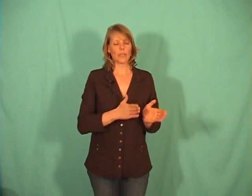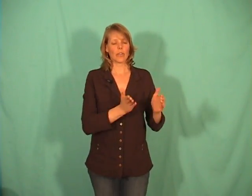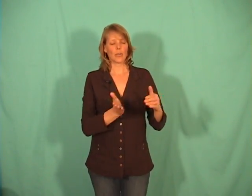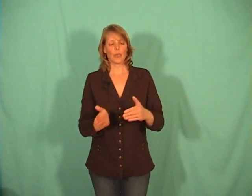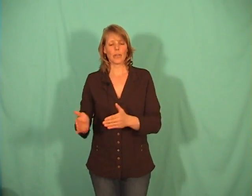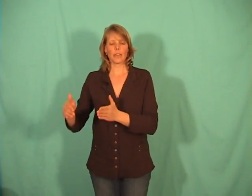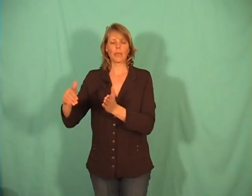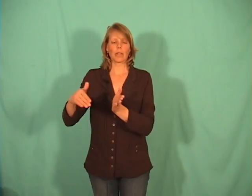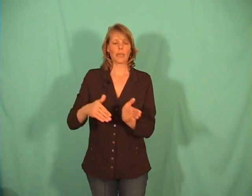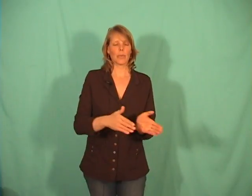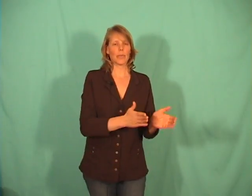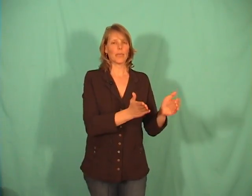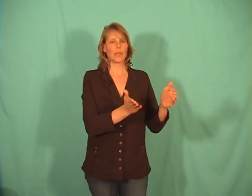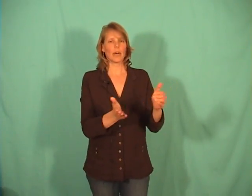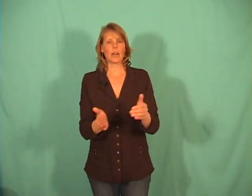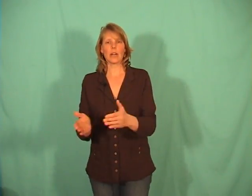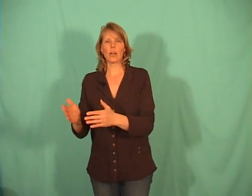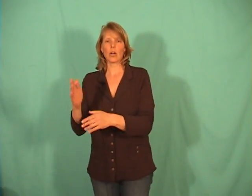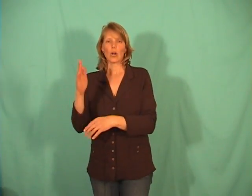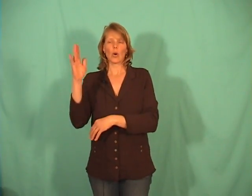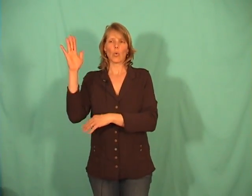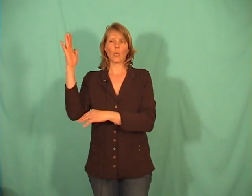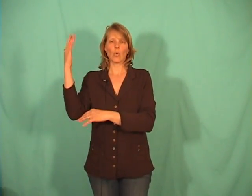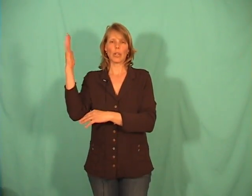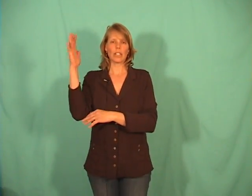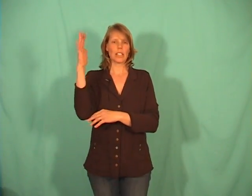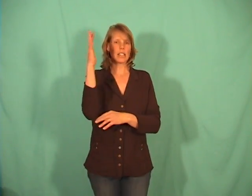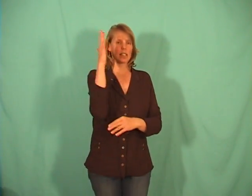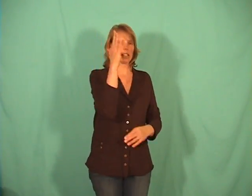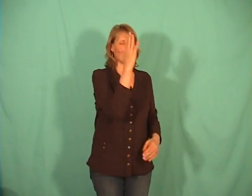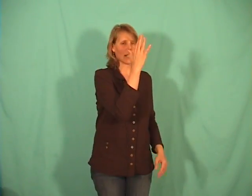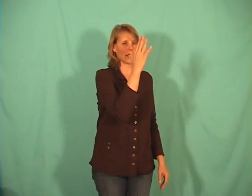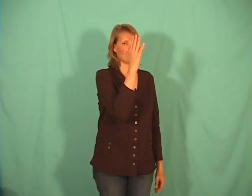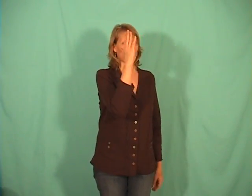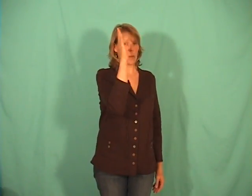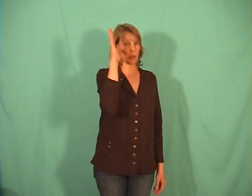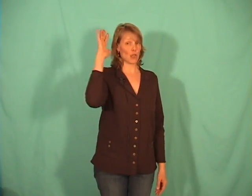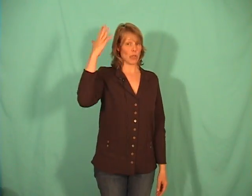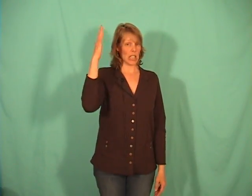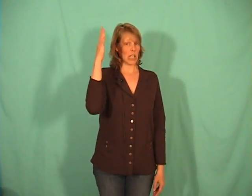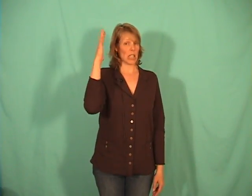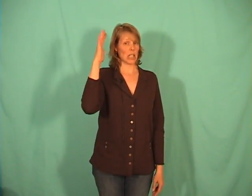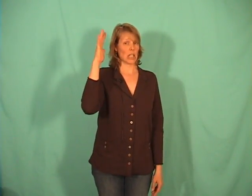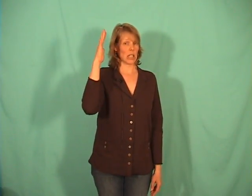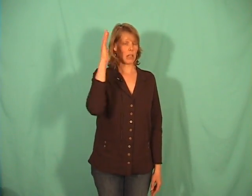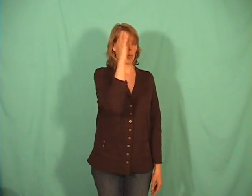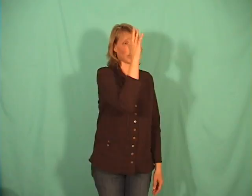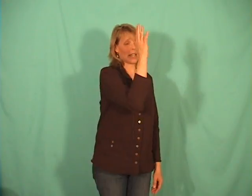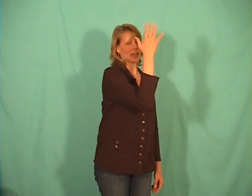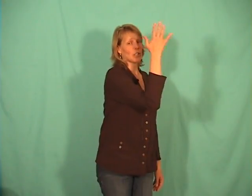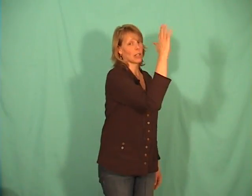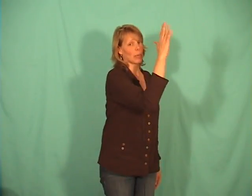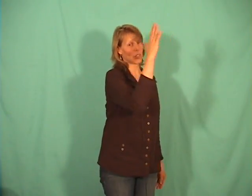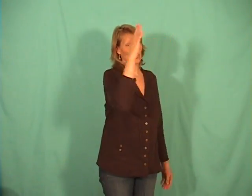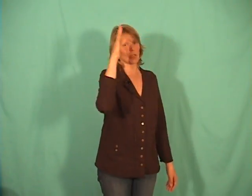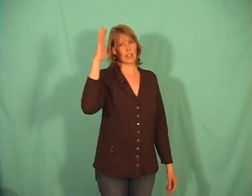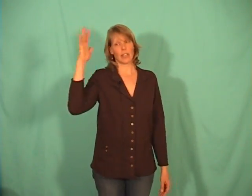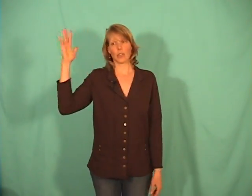the river and through the woods, and remember tree? Well, now you got a bunch of trees, that's